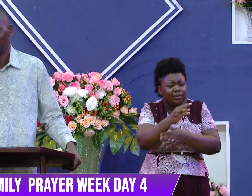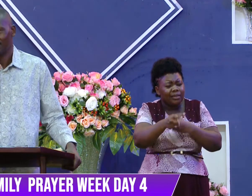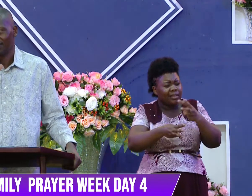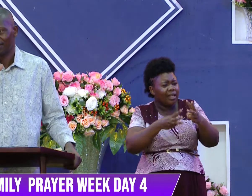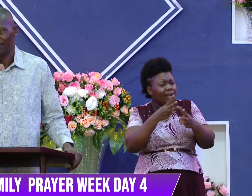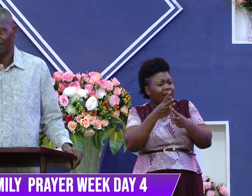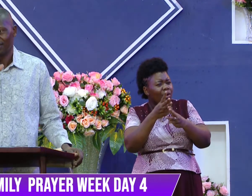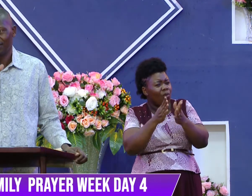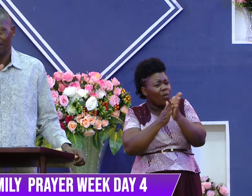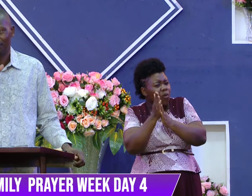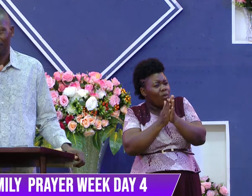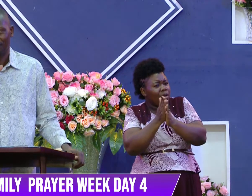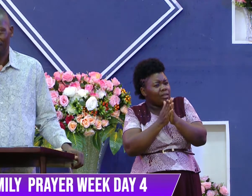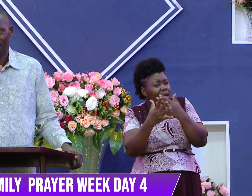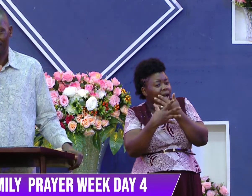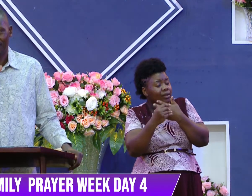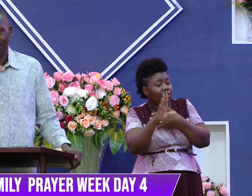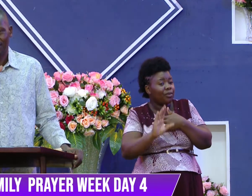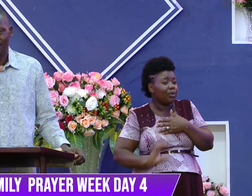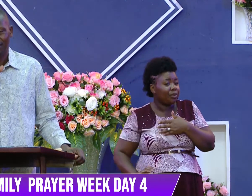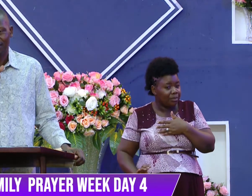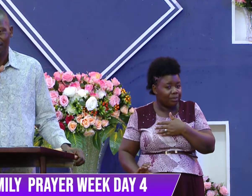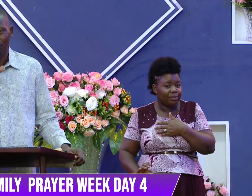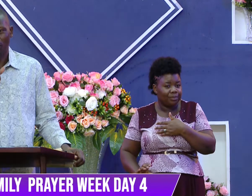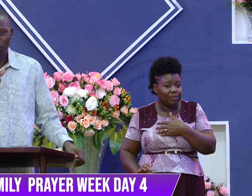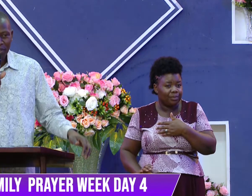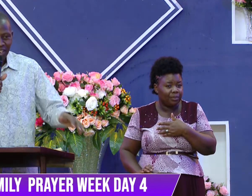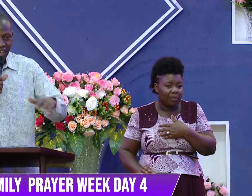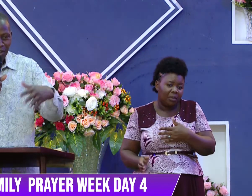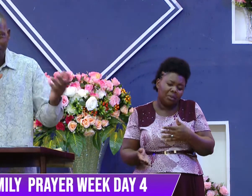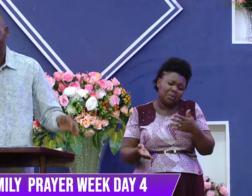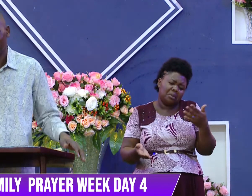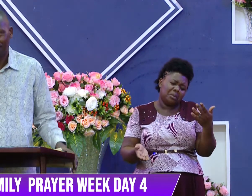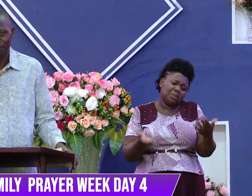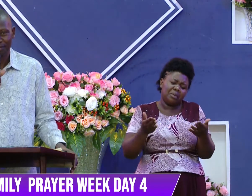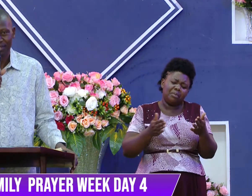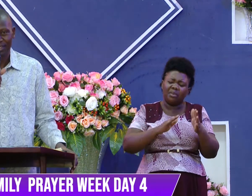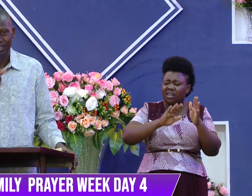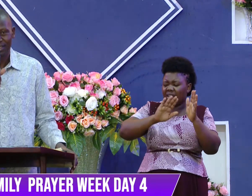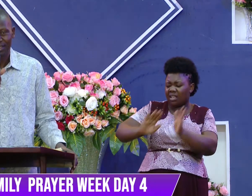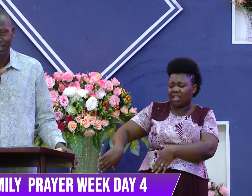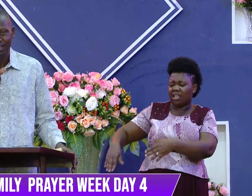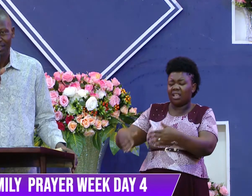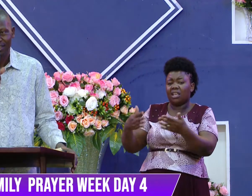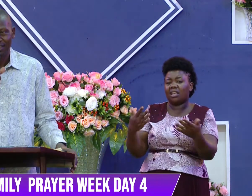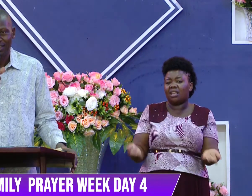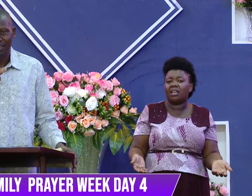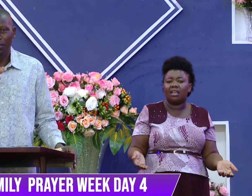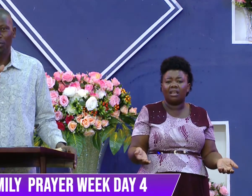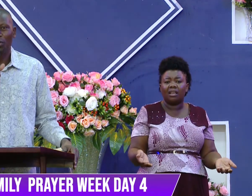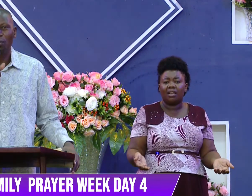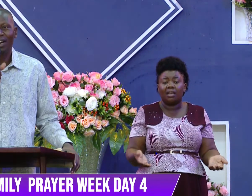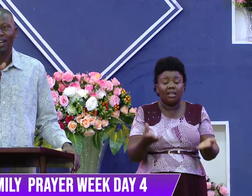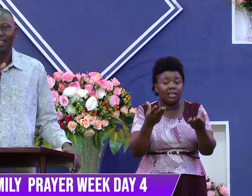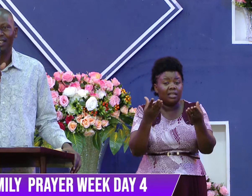you weigh yourself personally, does the world admire you? Oba tubile kao. Oh, we merely leave it there.